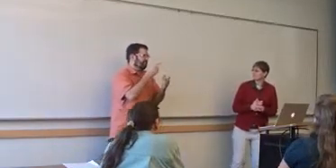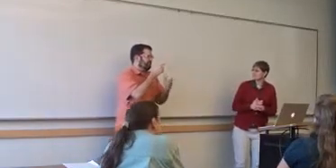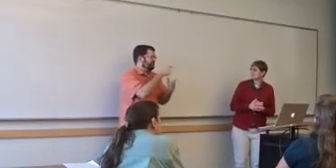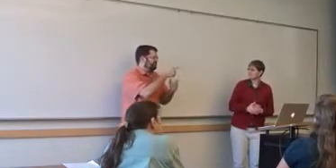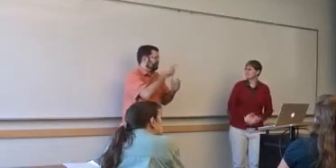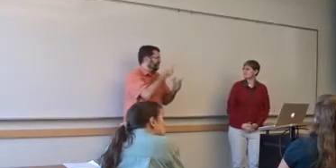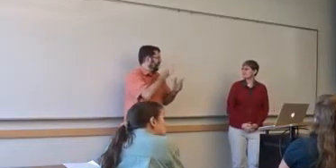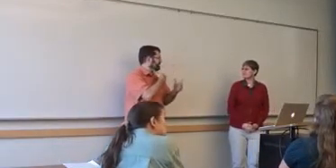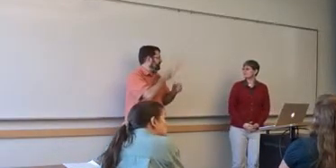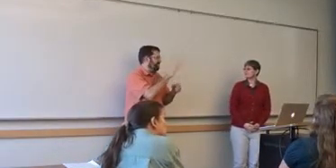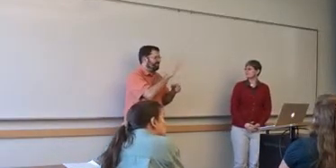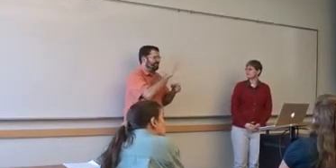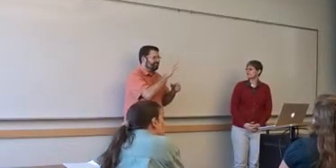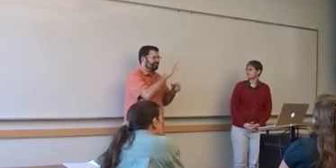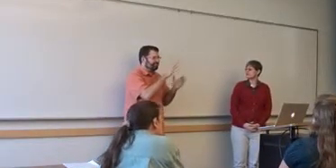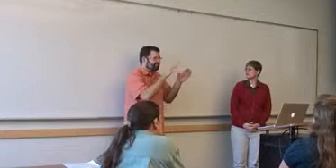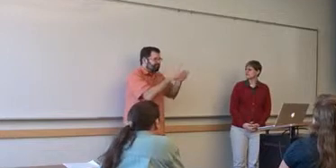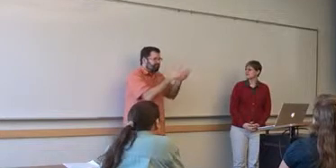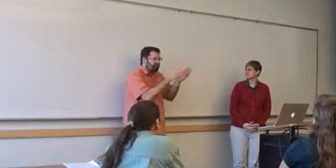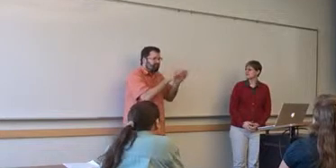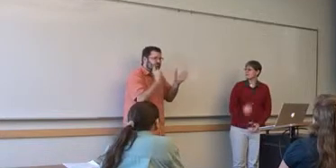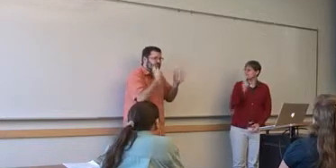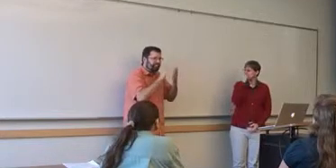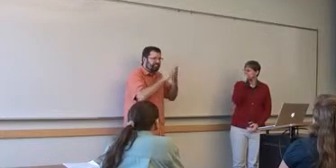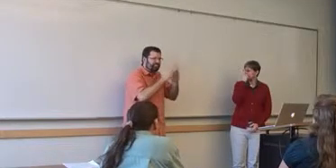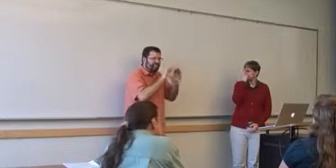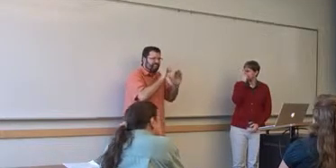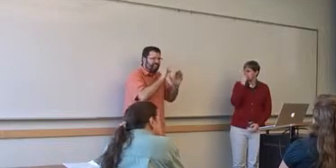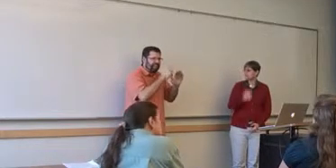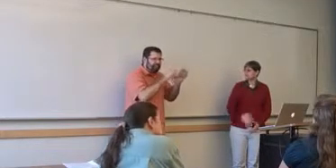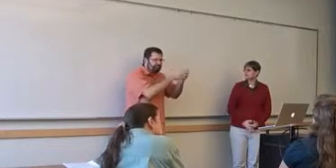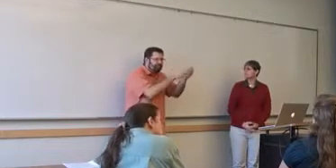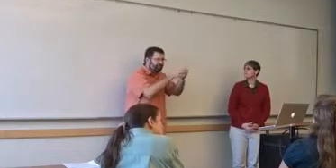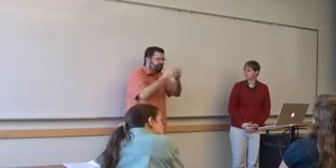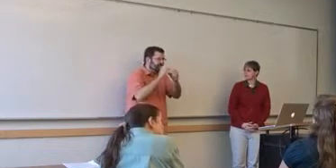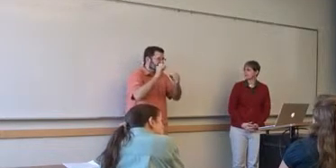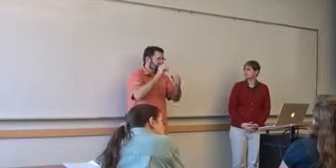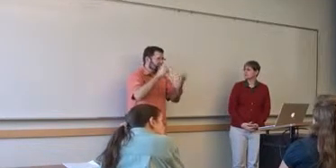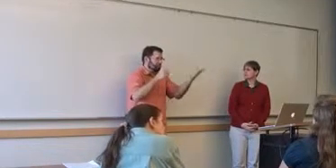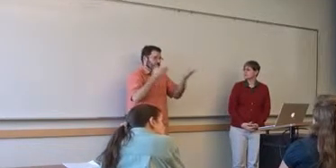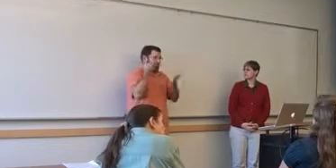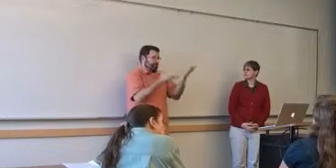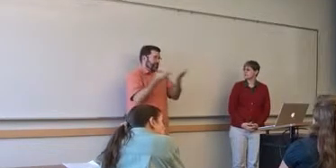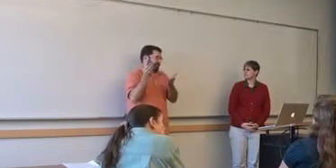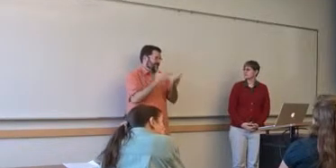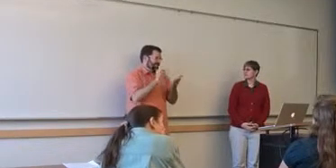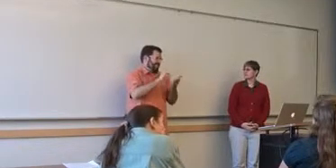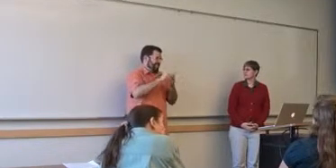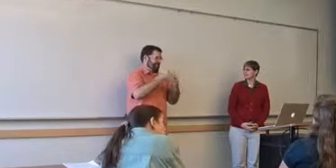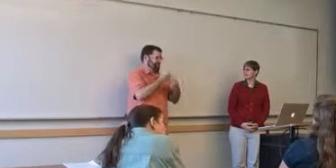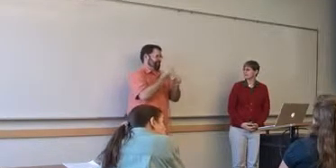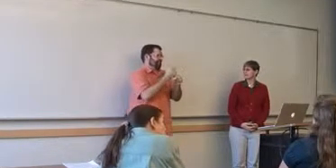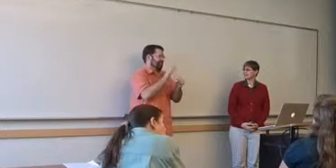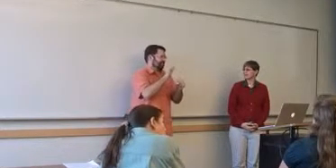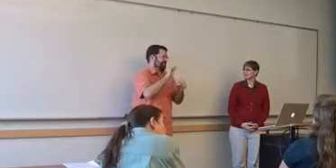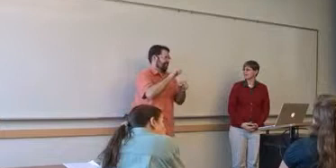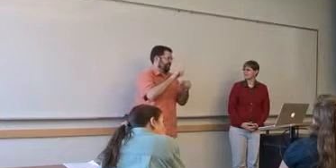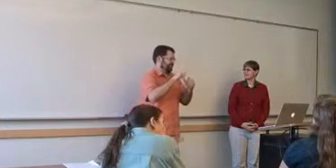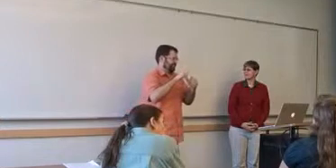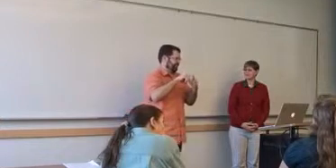at that time, there was a lot of home signs. People would have small communities of deaf people, so they might do that, and people would get together. So